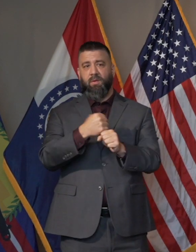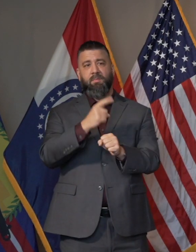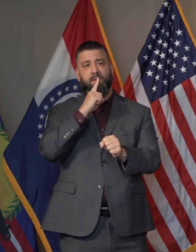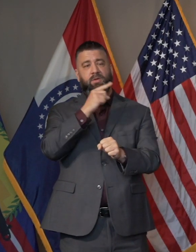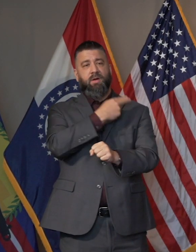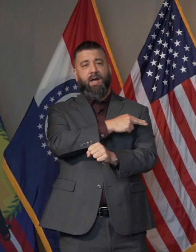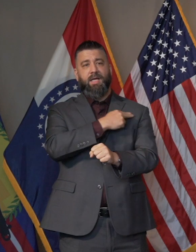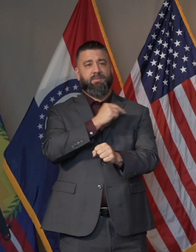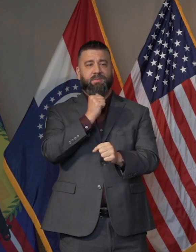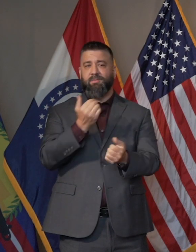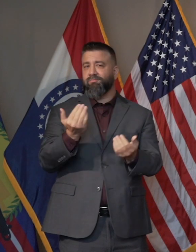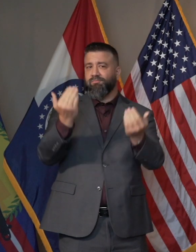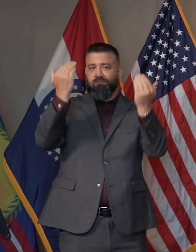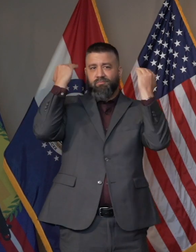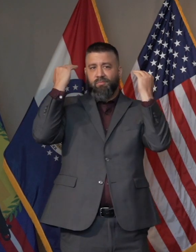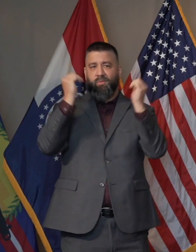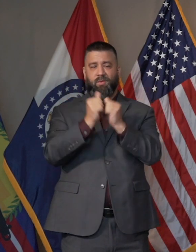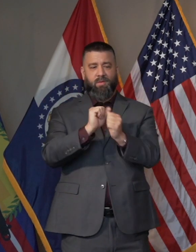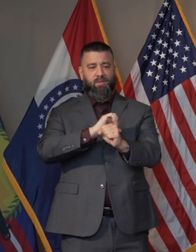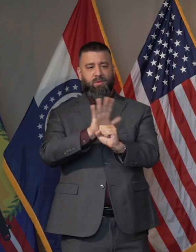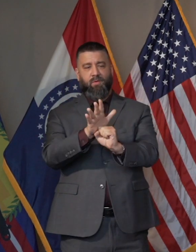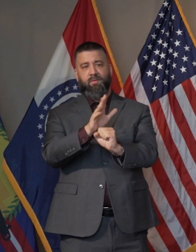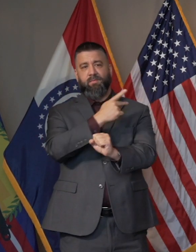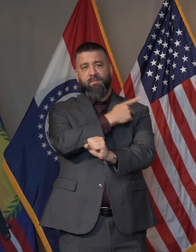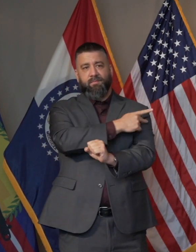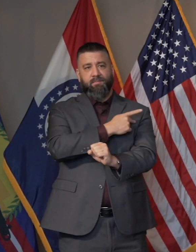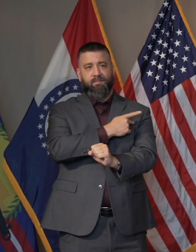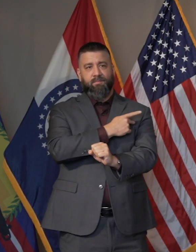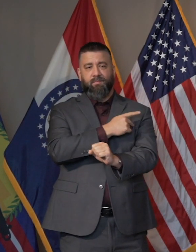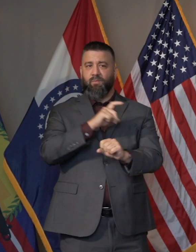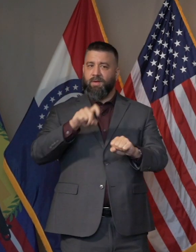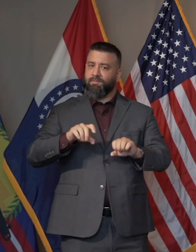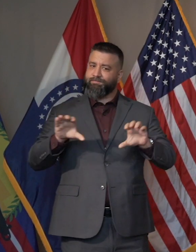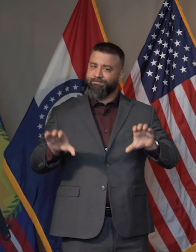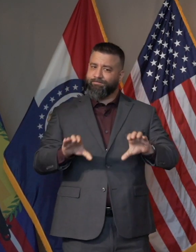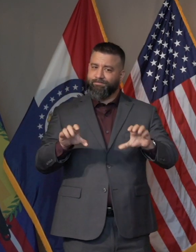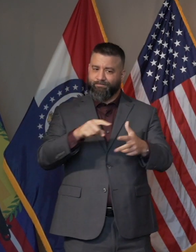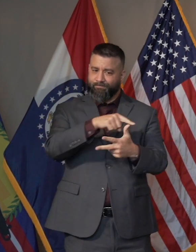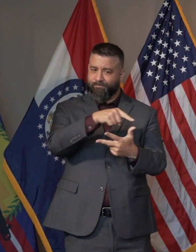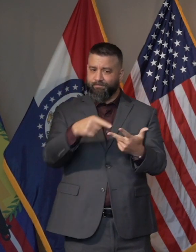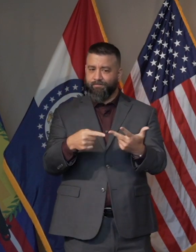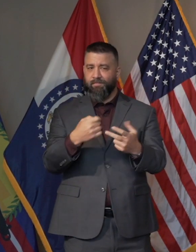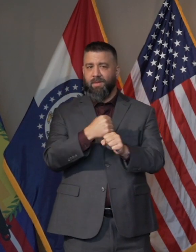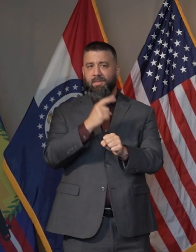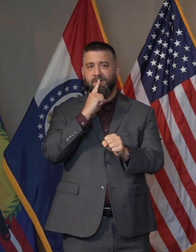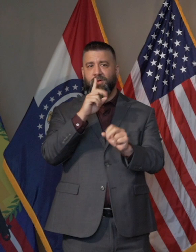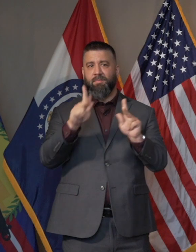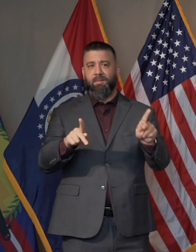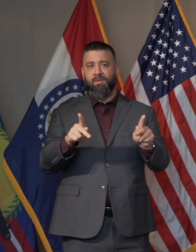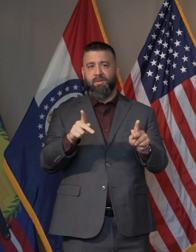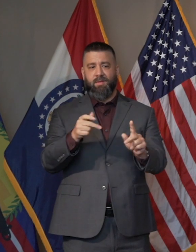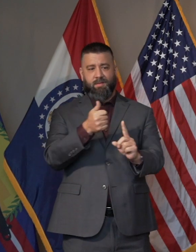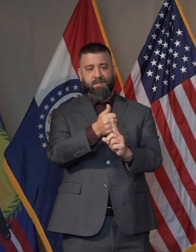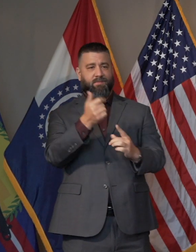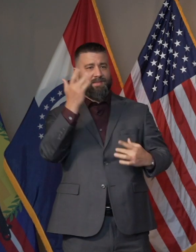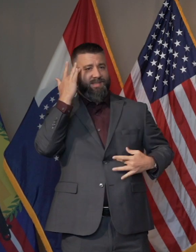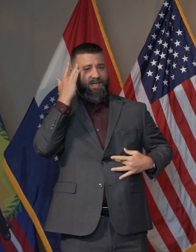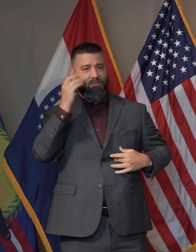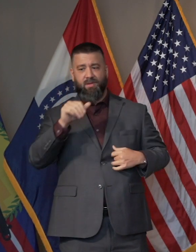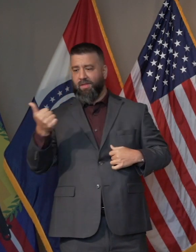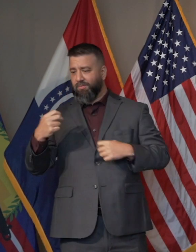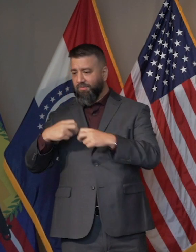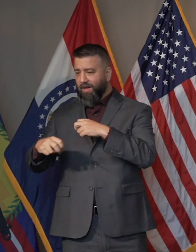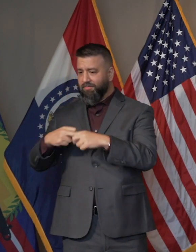not overrun with COVID-19 patients. We have to take these actions to make sure that people who are otherwise sick with other